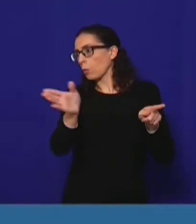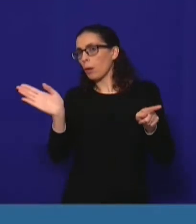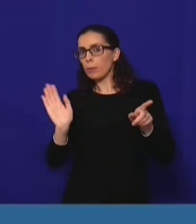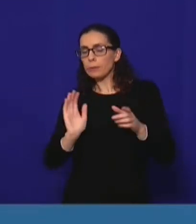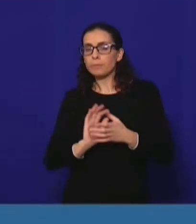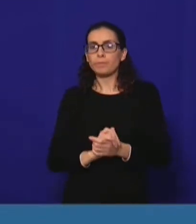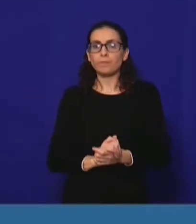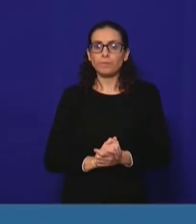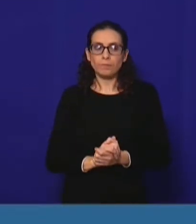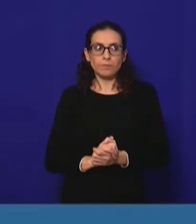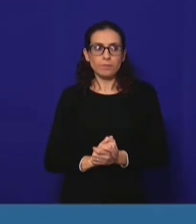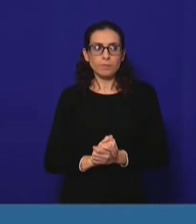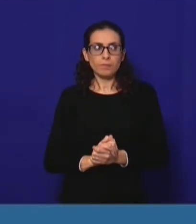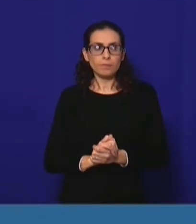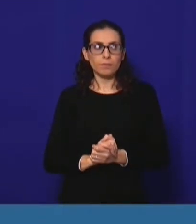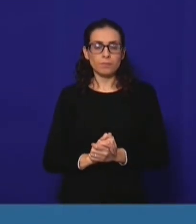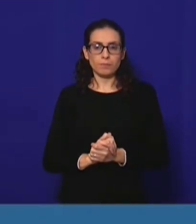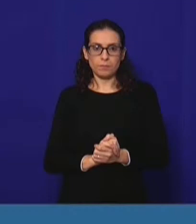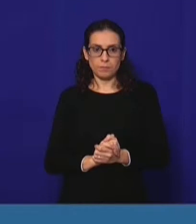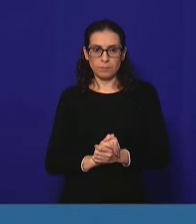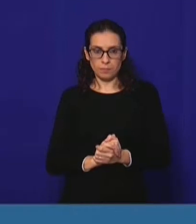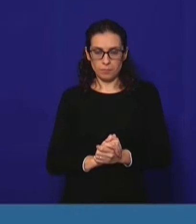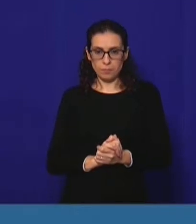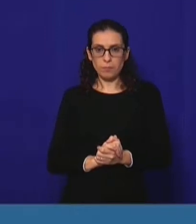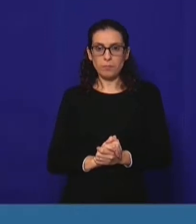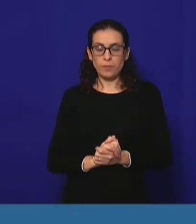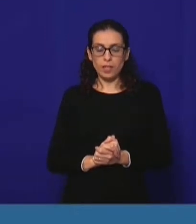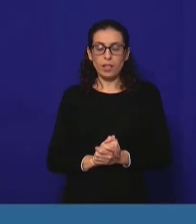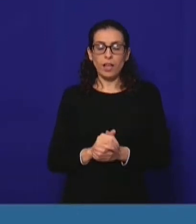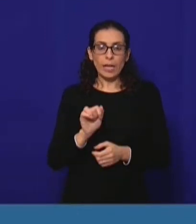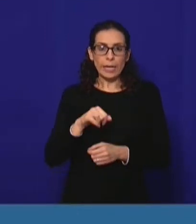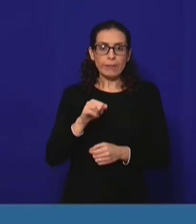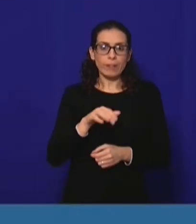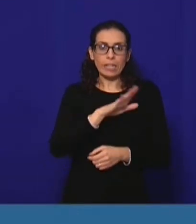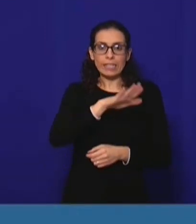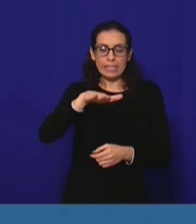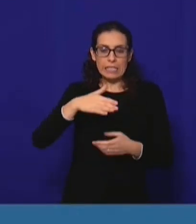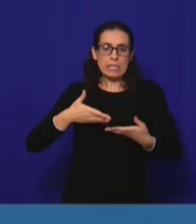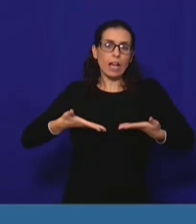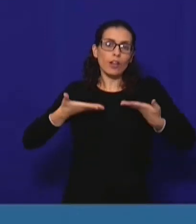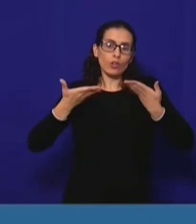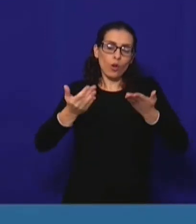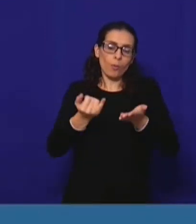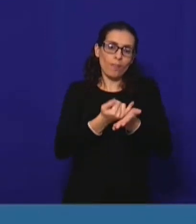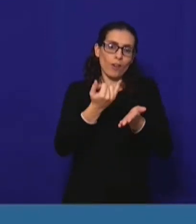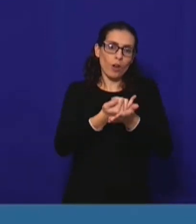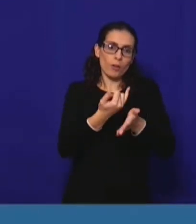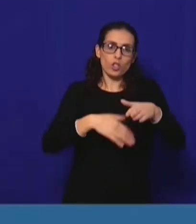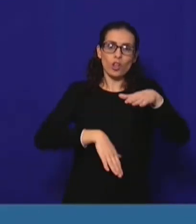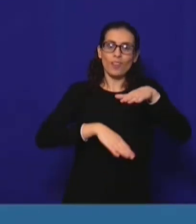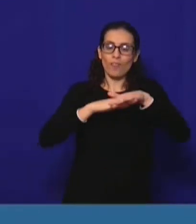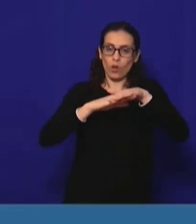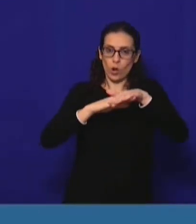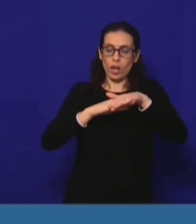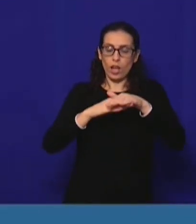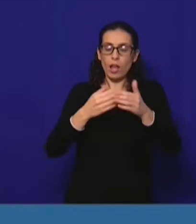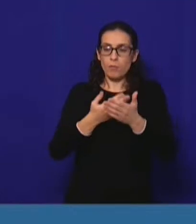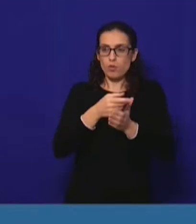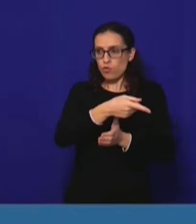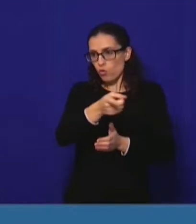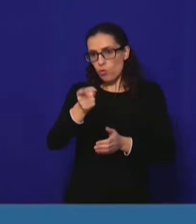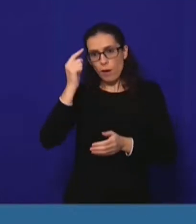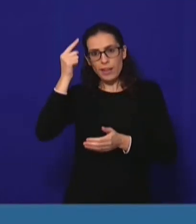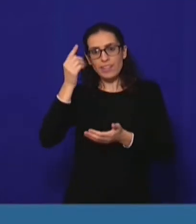li l-pubbliku rridu nagħtuhom dak l-informazzjoni kollha li għandna ħalli huma jkunu huma stess li jagħmlu d-deċiżjoni li tkun informata.